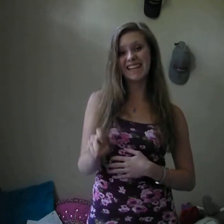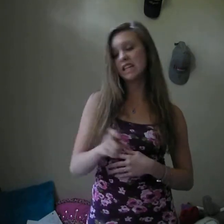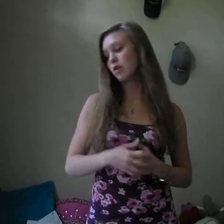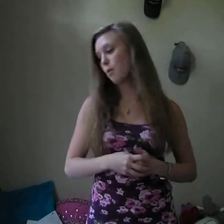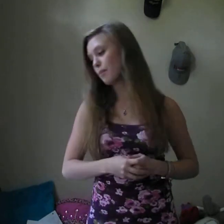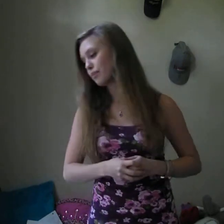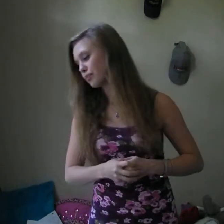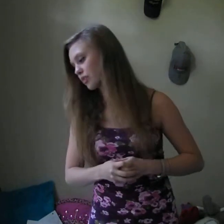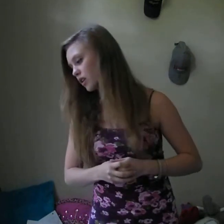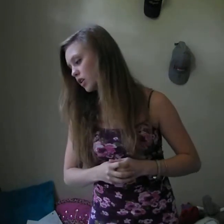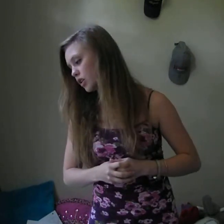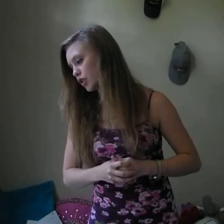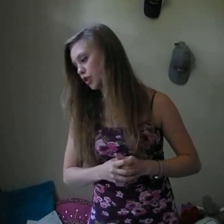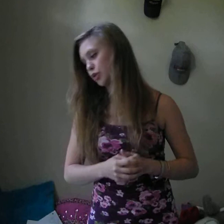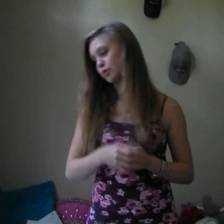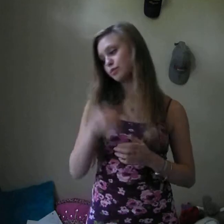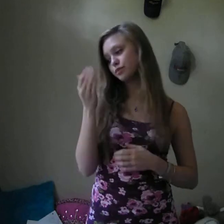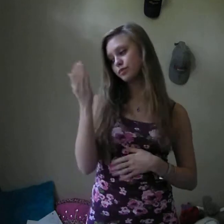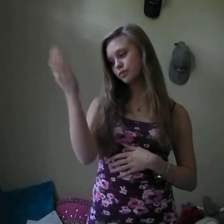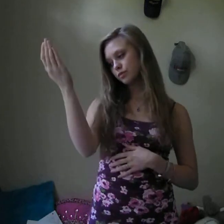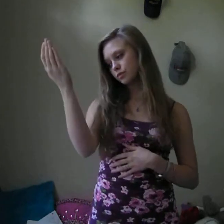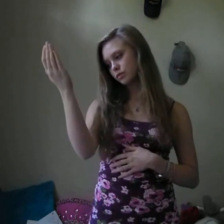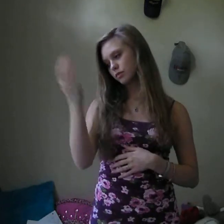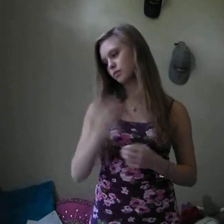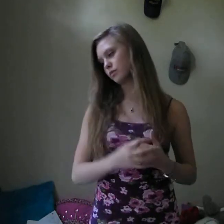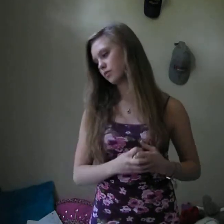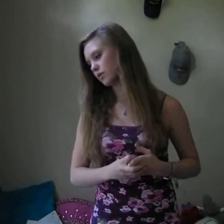need, you.